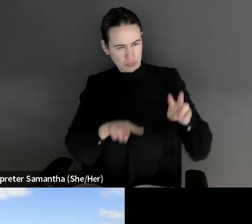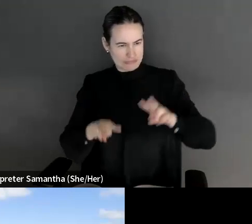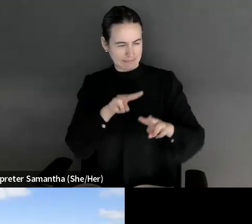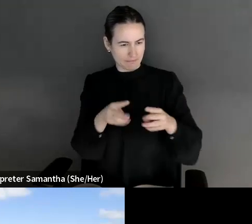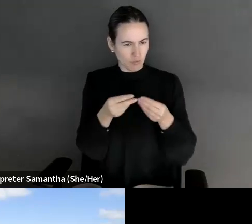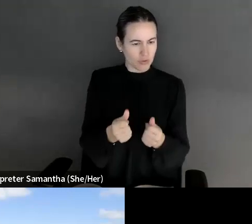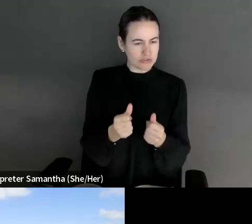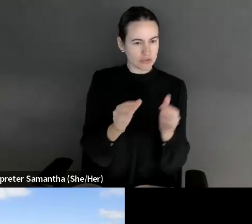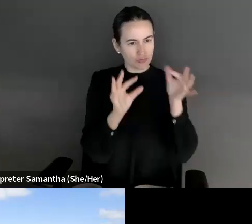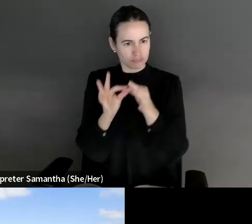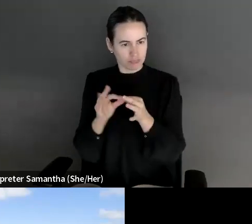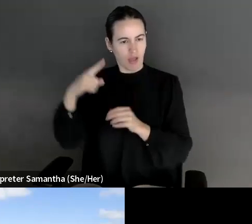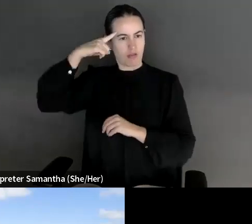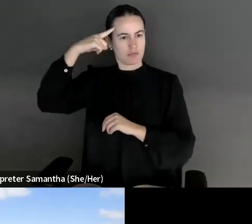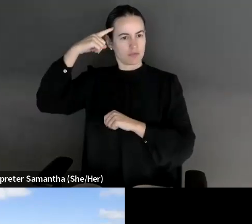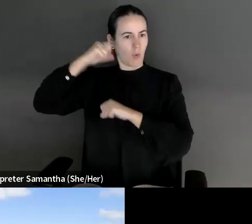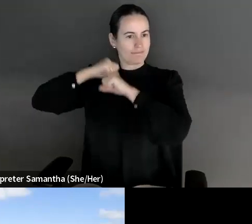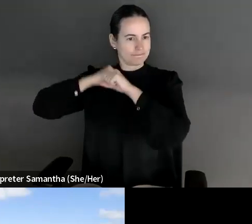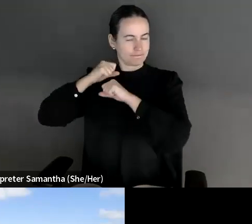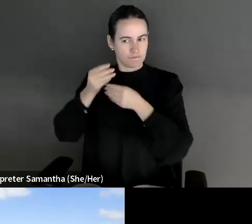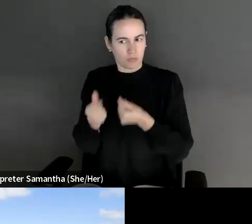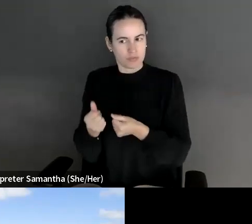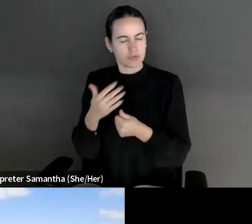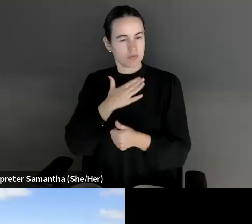That's what you would want. And